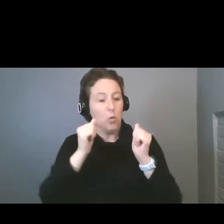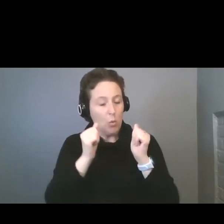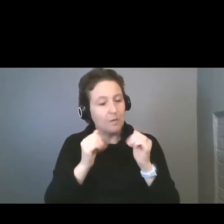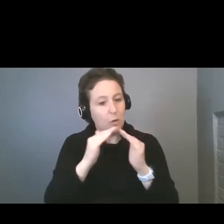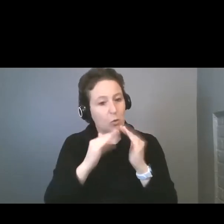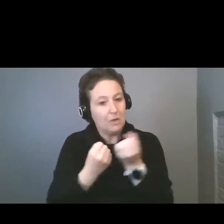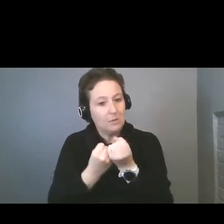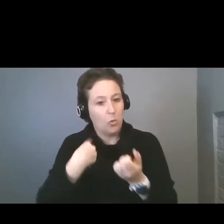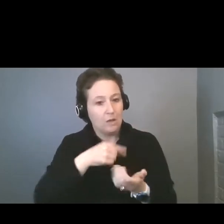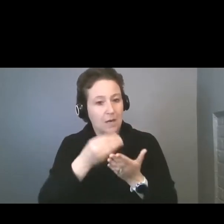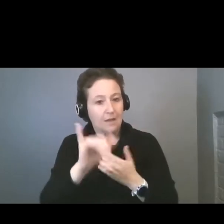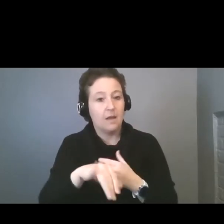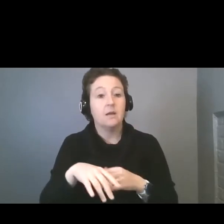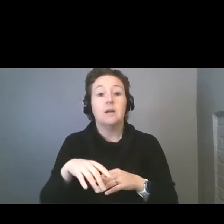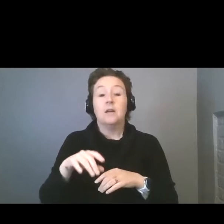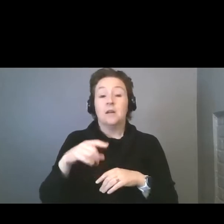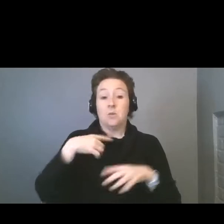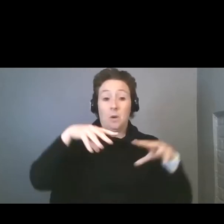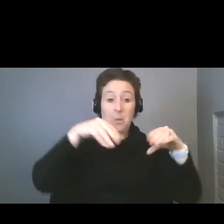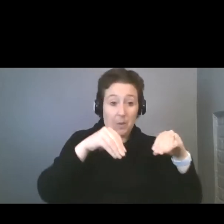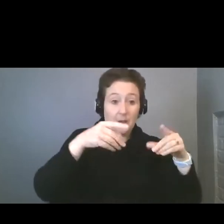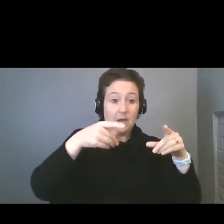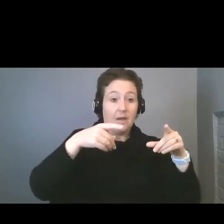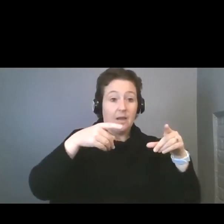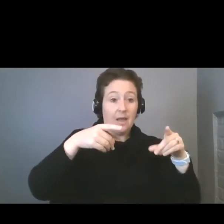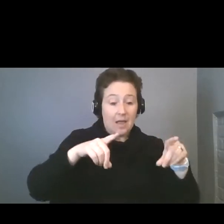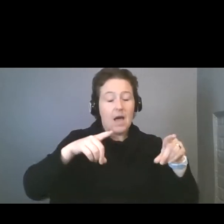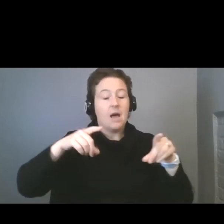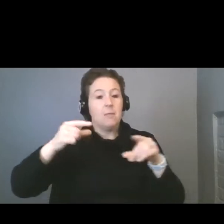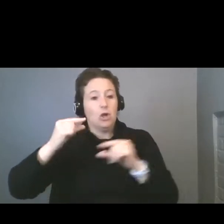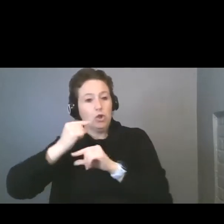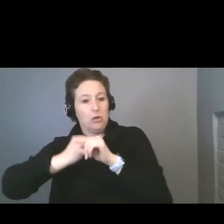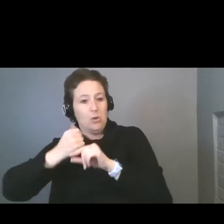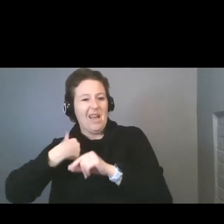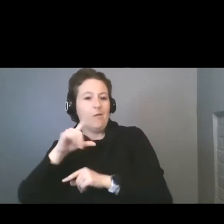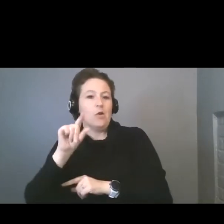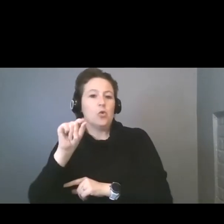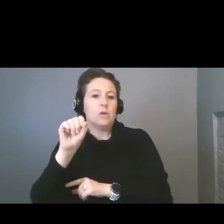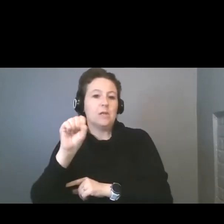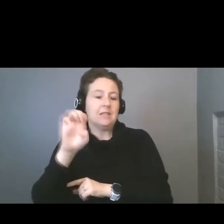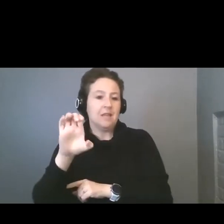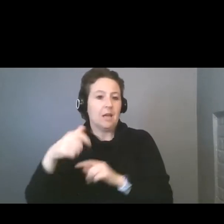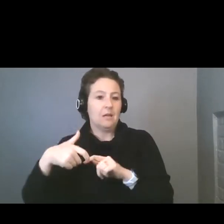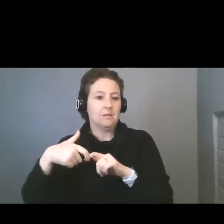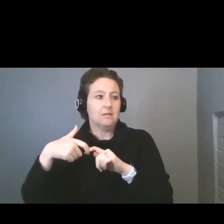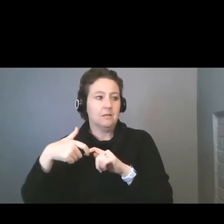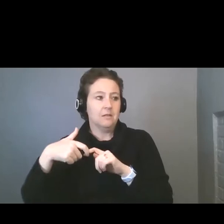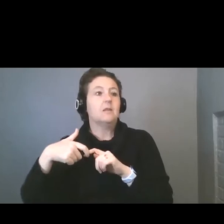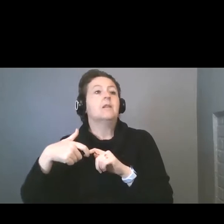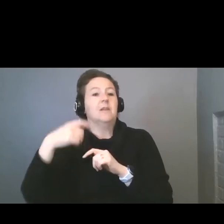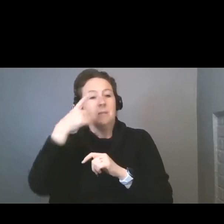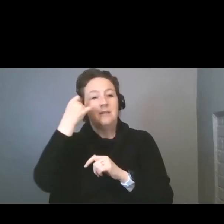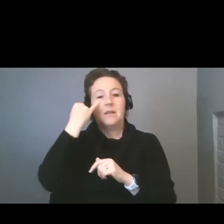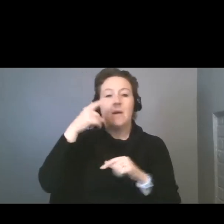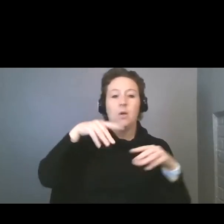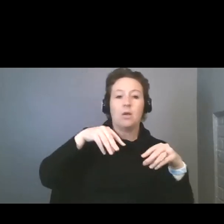The generator's on a 20-second delay so as not to respond to spikes or blips in power. And 20 seconds later, the generator kicked on and